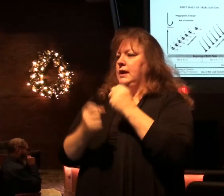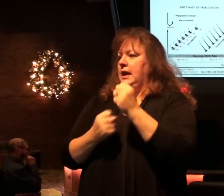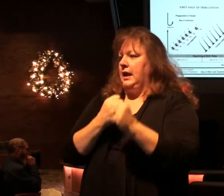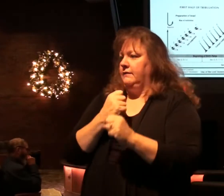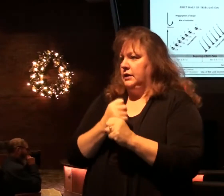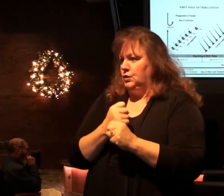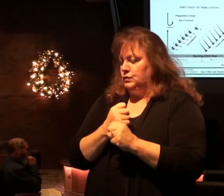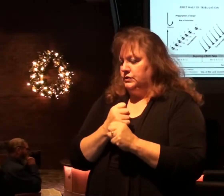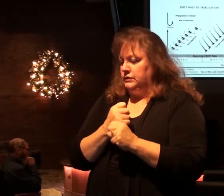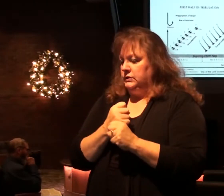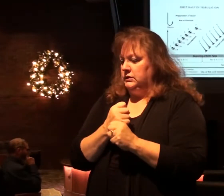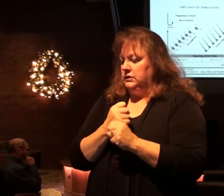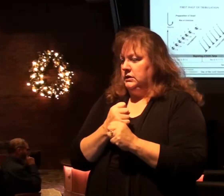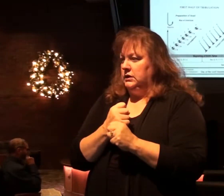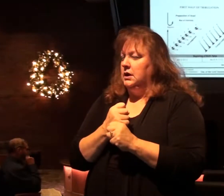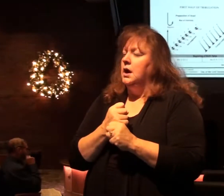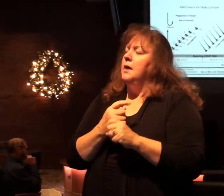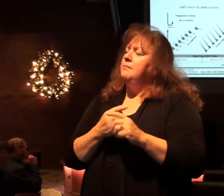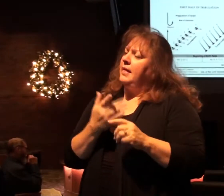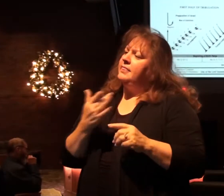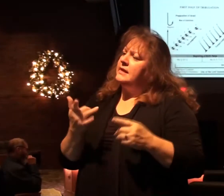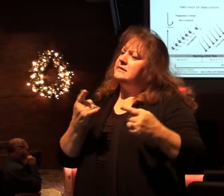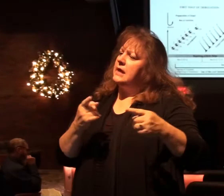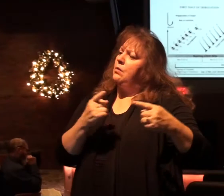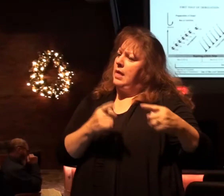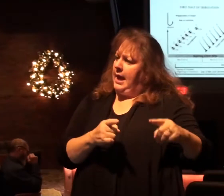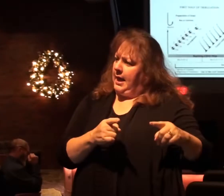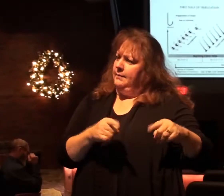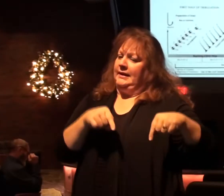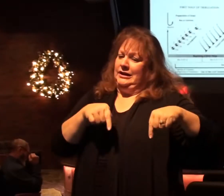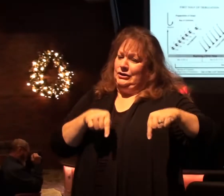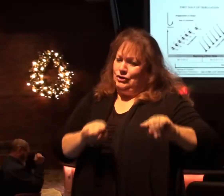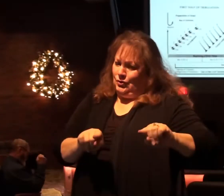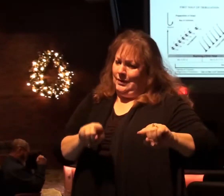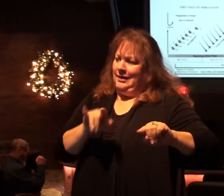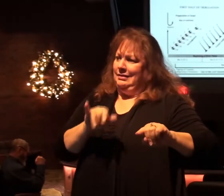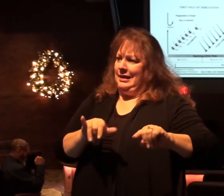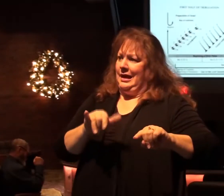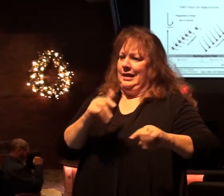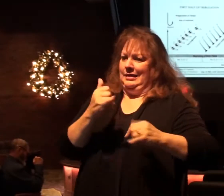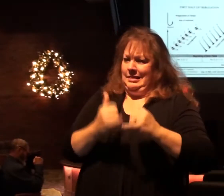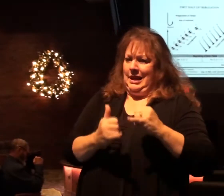period, but they are events that will be taking place during that time,